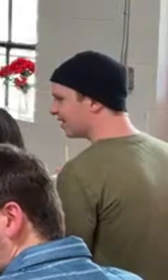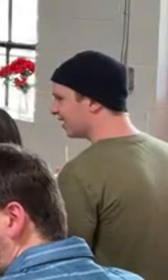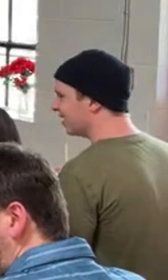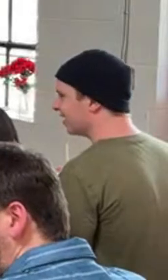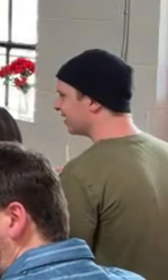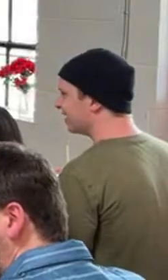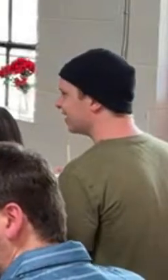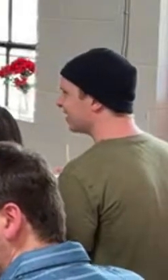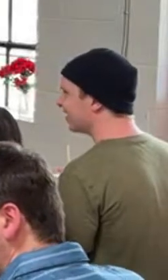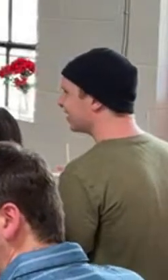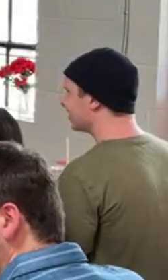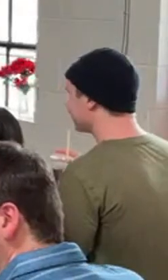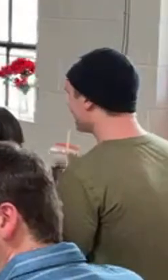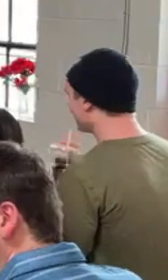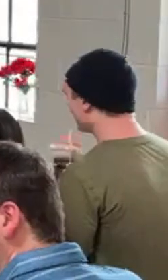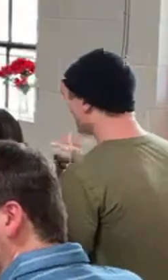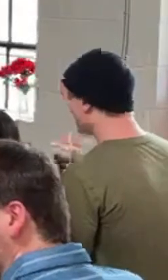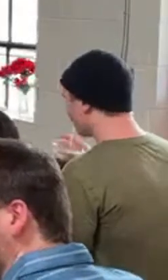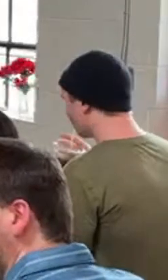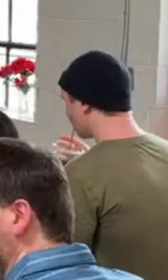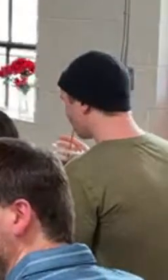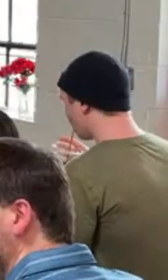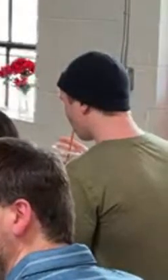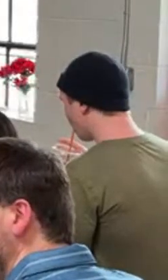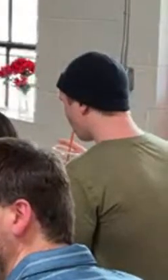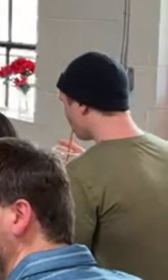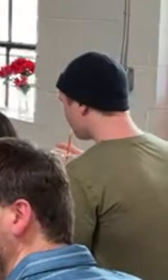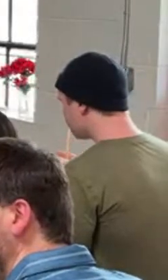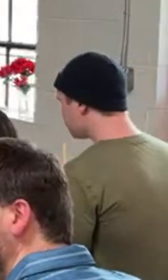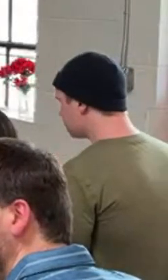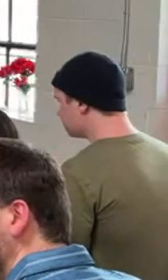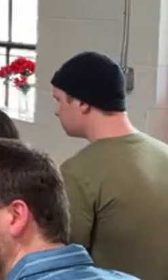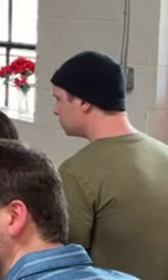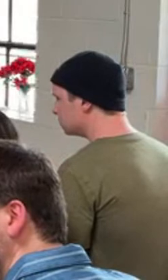process of creating all of online work in your classes now? Well, I